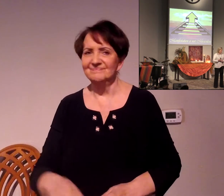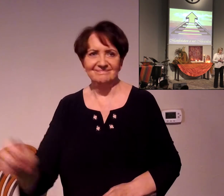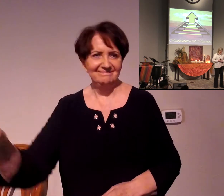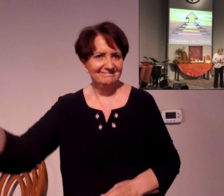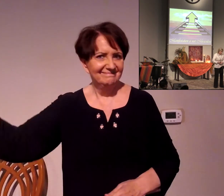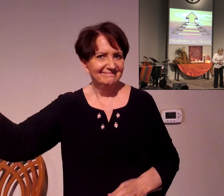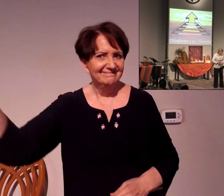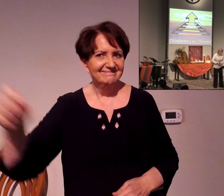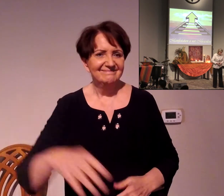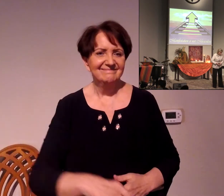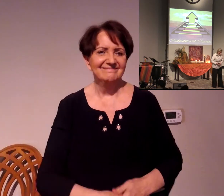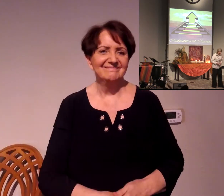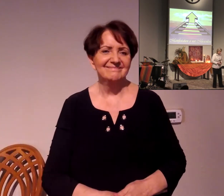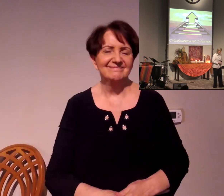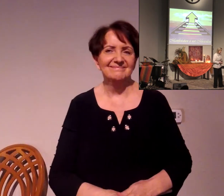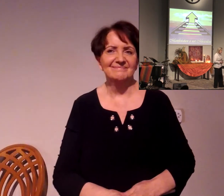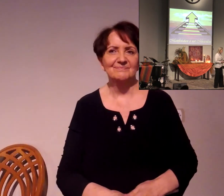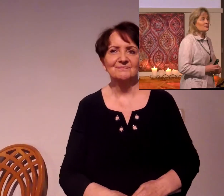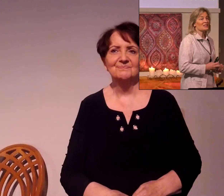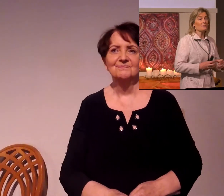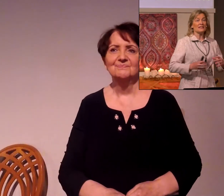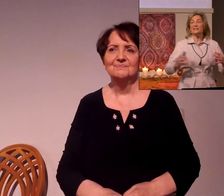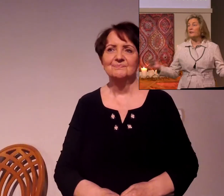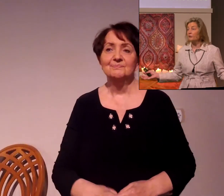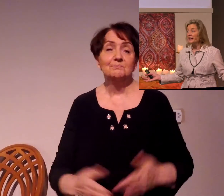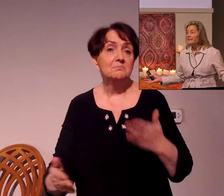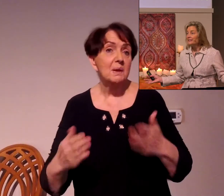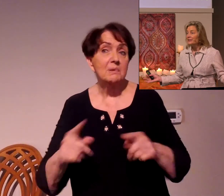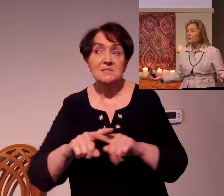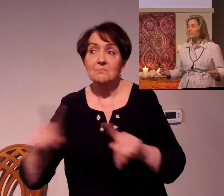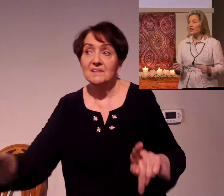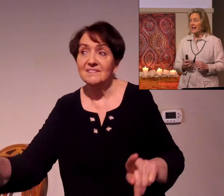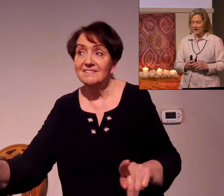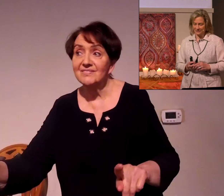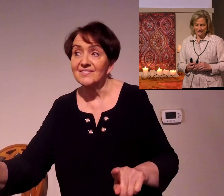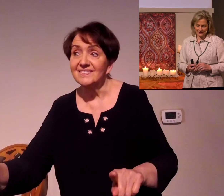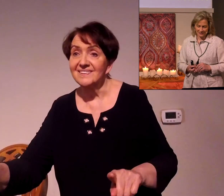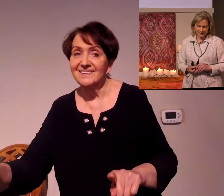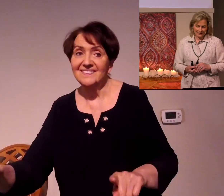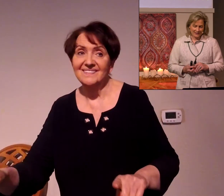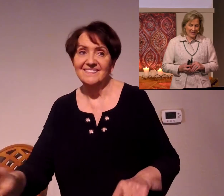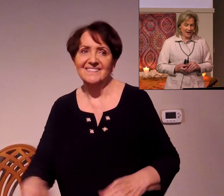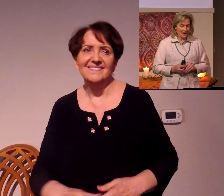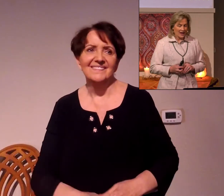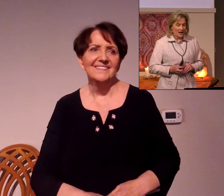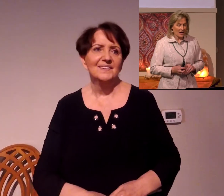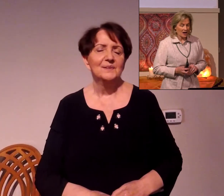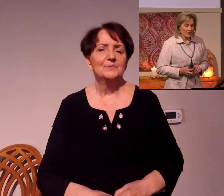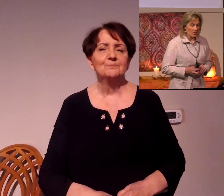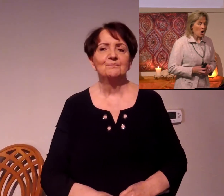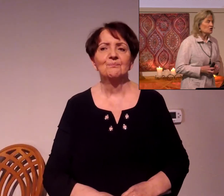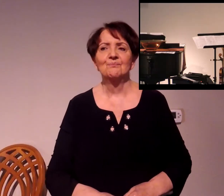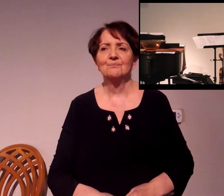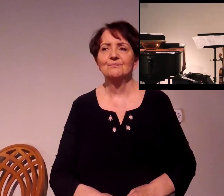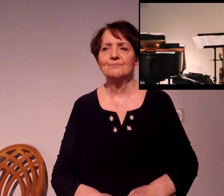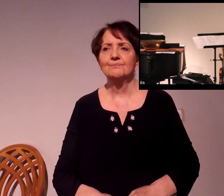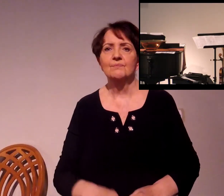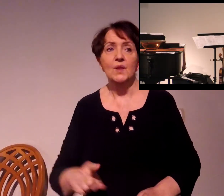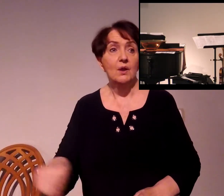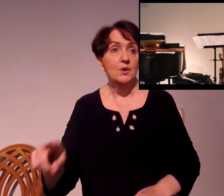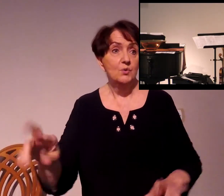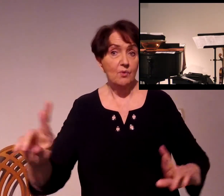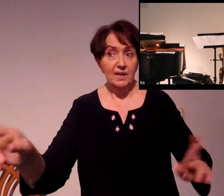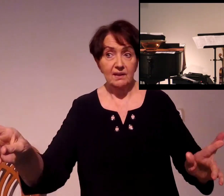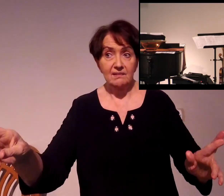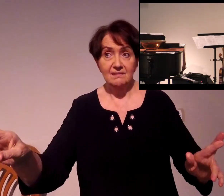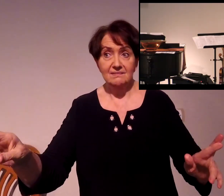Yes, I love that. Or maybe something different than what you have. Yeah. Are you ready